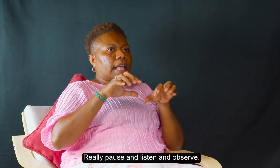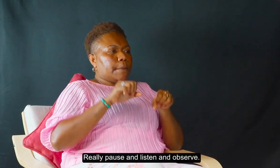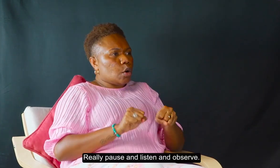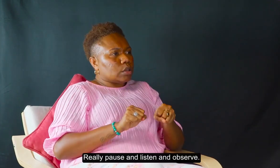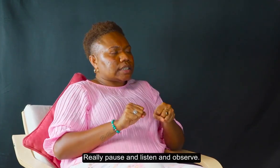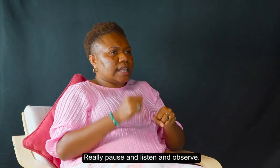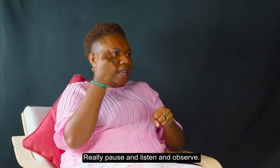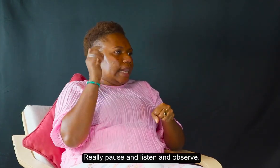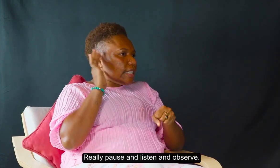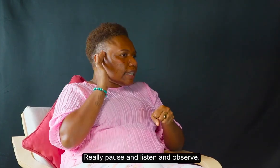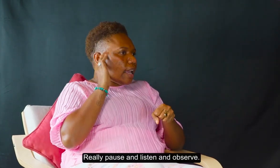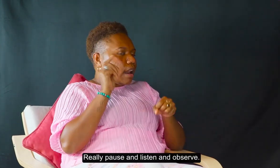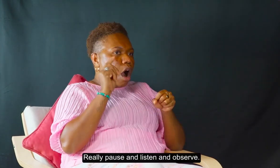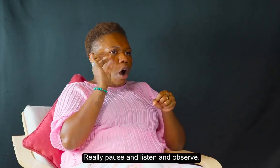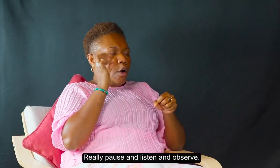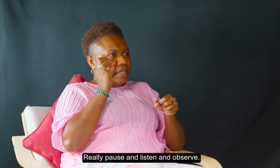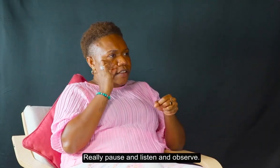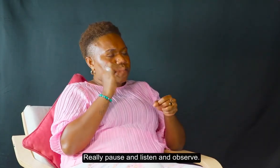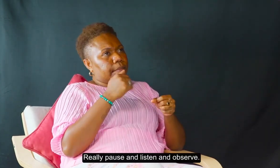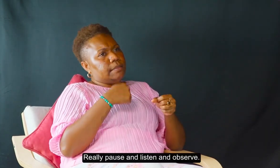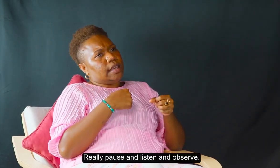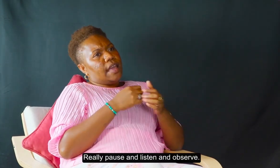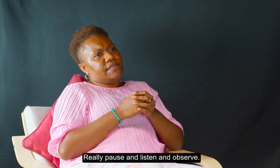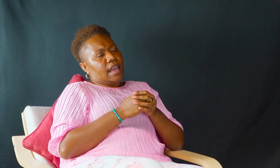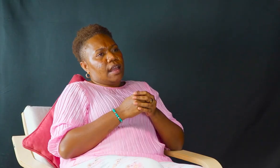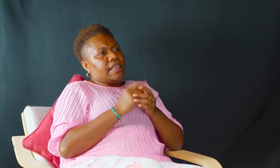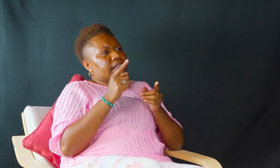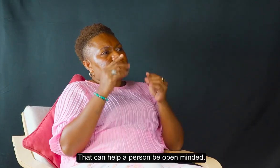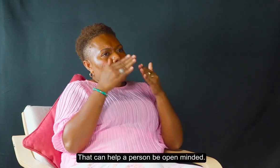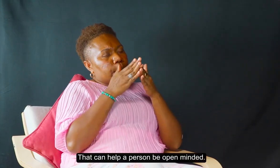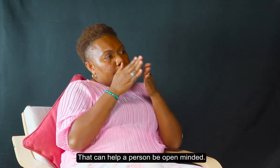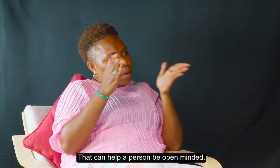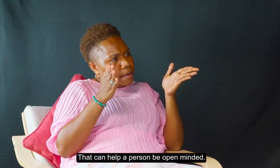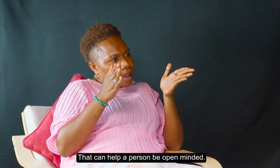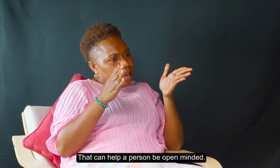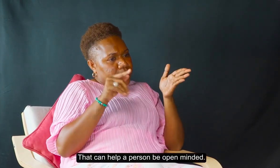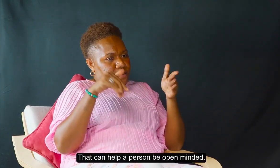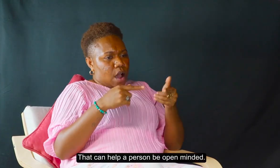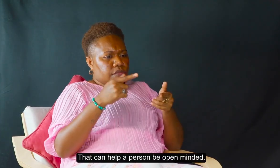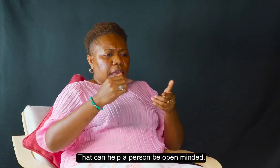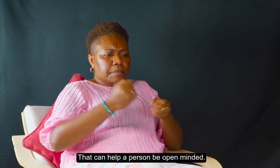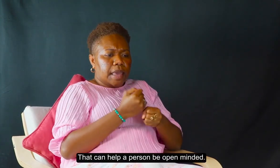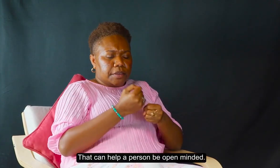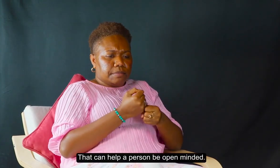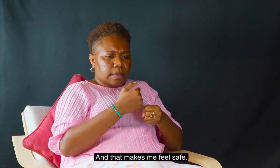Really pause and listen and observe. That can help a person be open-minded, and